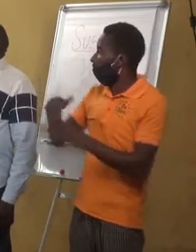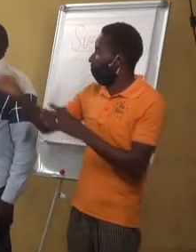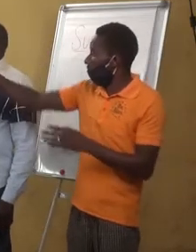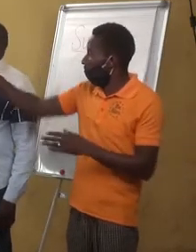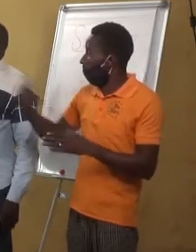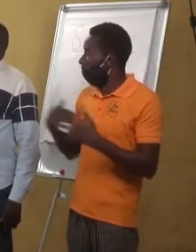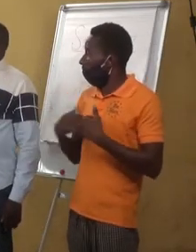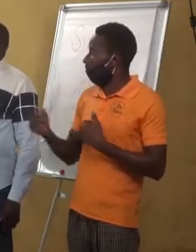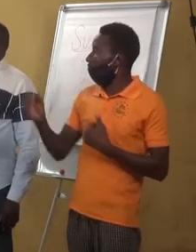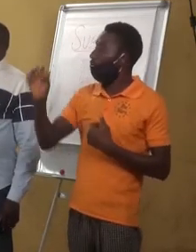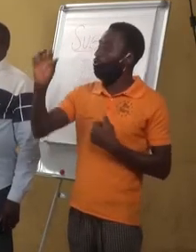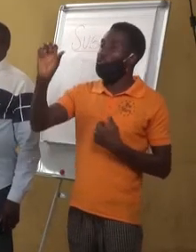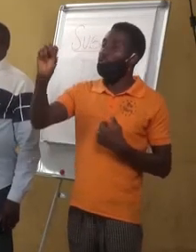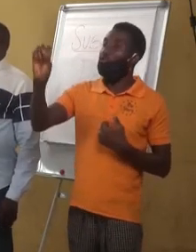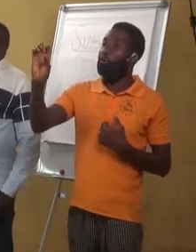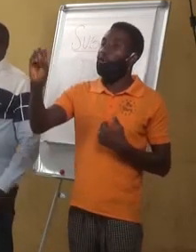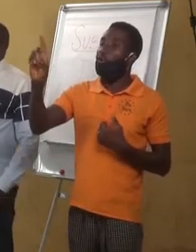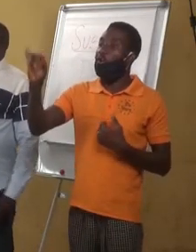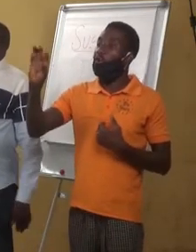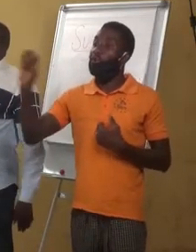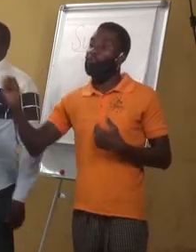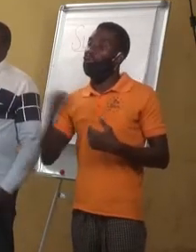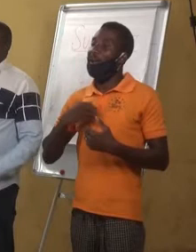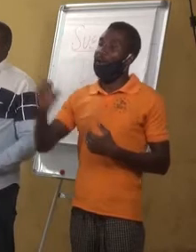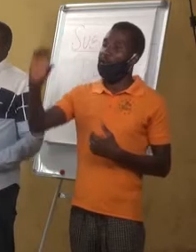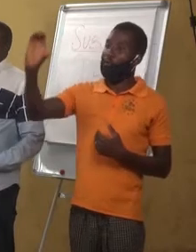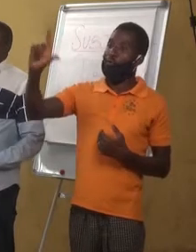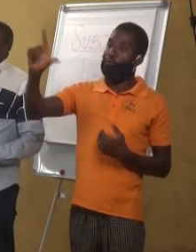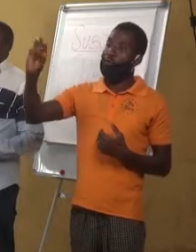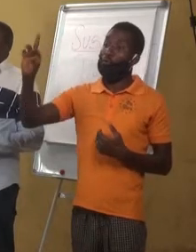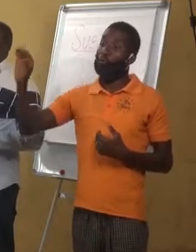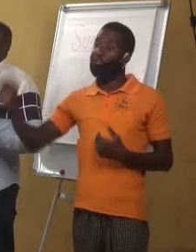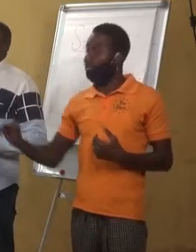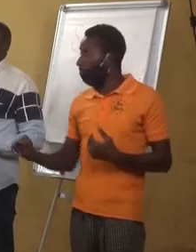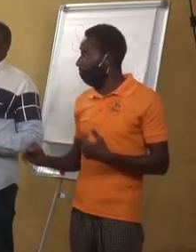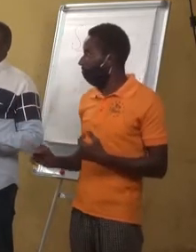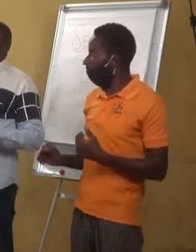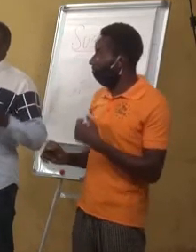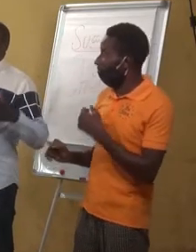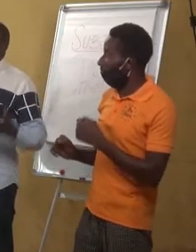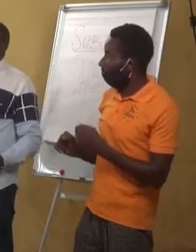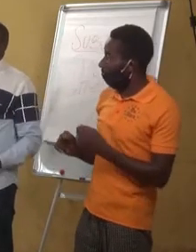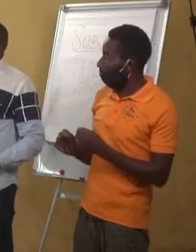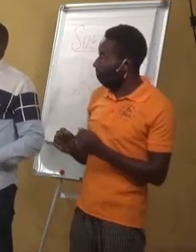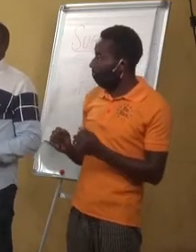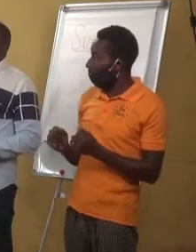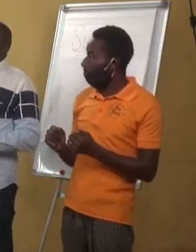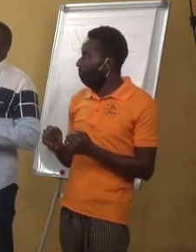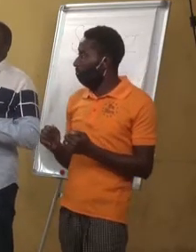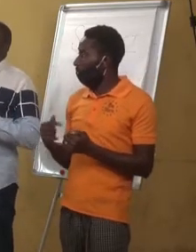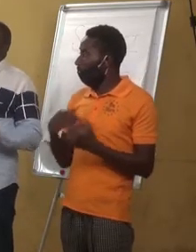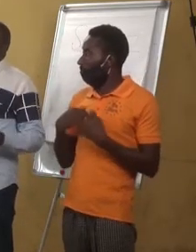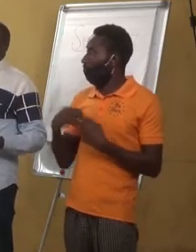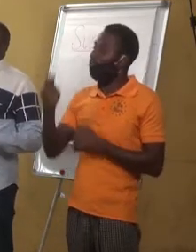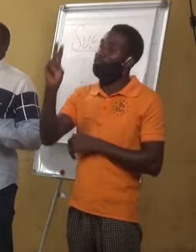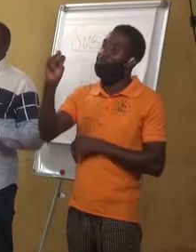and chlorine. Just like we know, example of compounds that are ionic in nature, we have sodium chloride, we